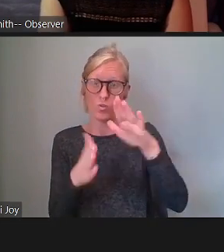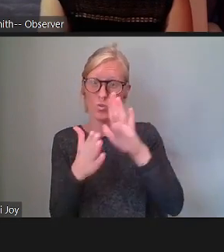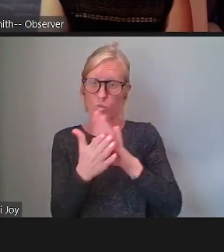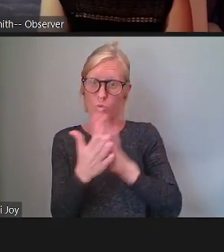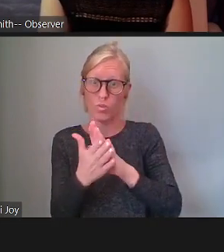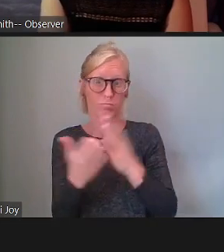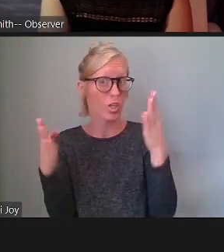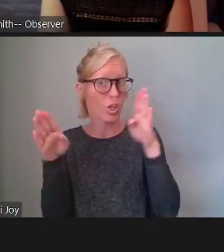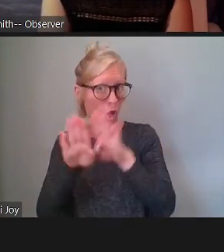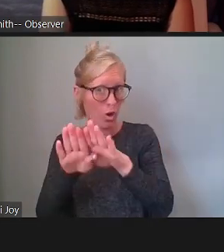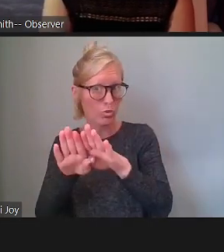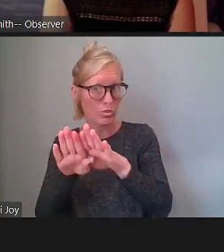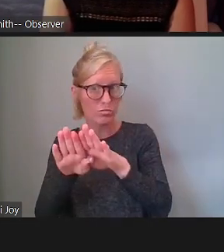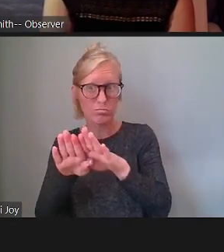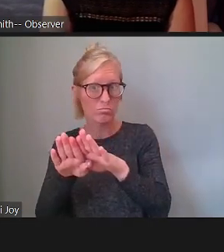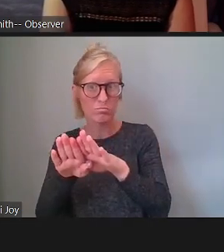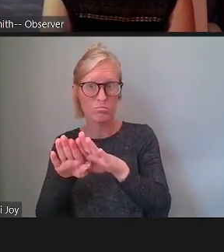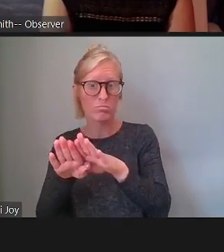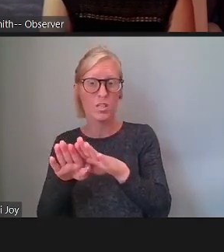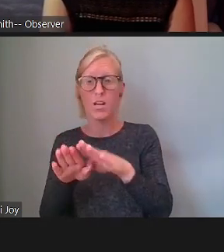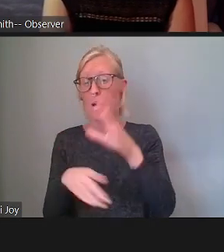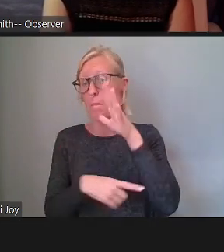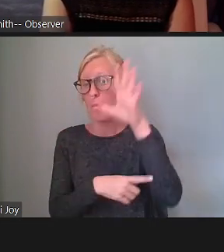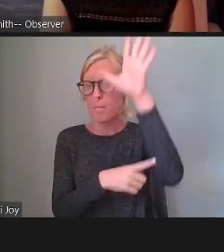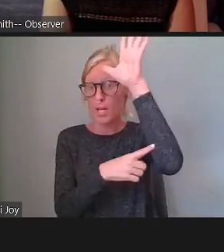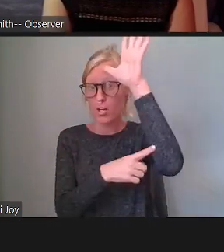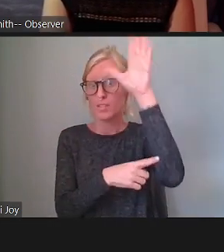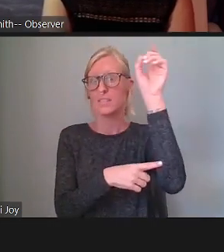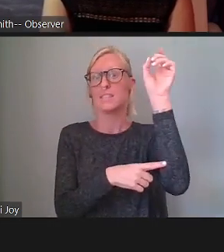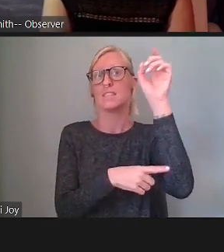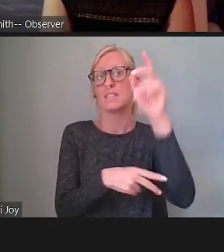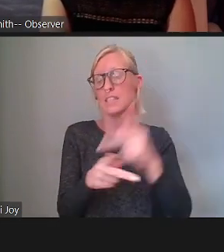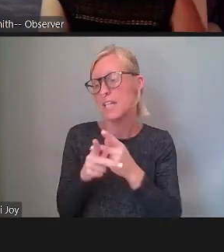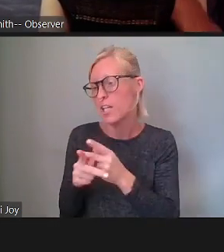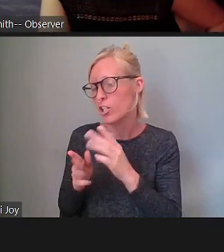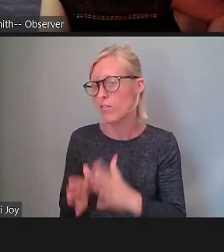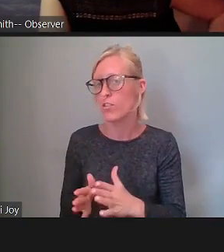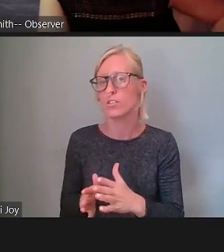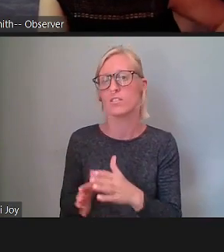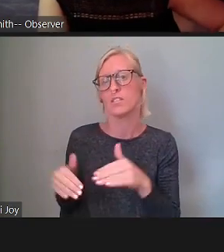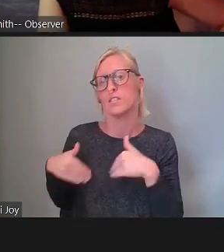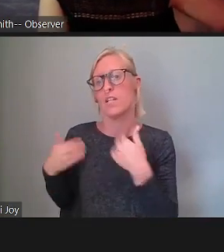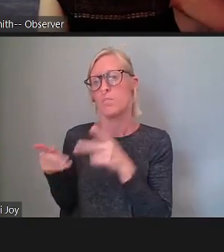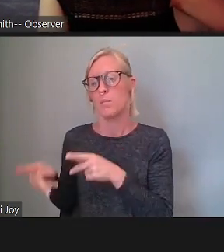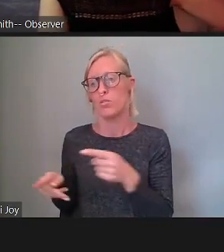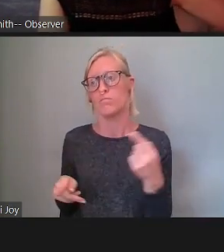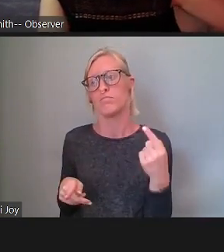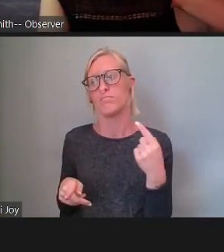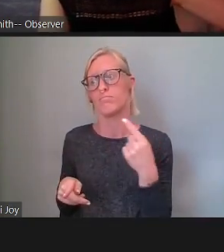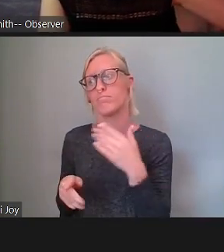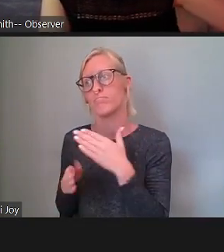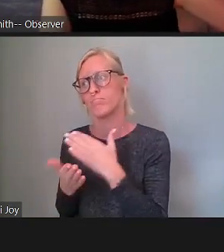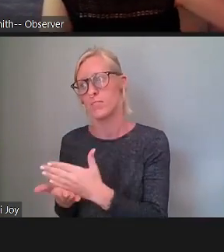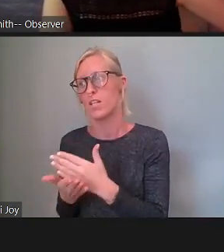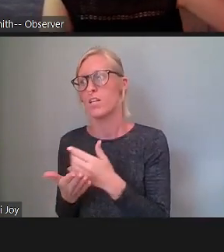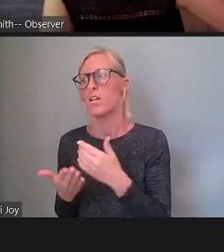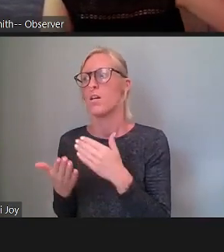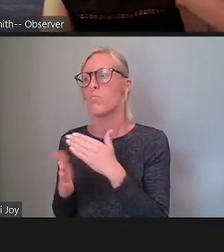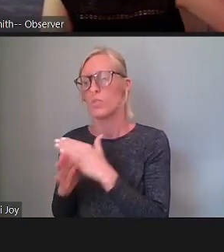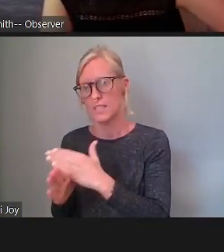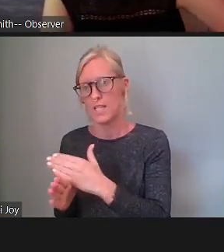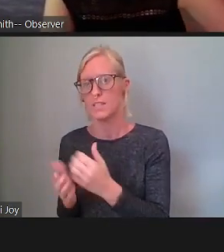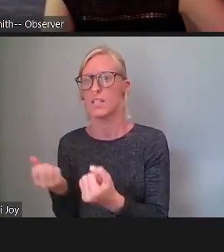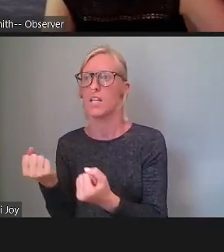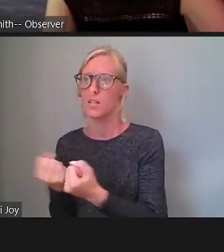something that parents or caregivers of young people can address as well. So addressing how